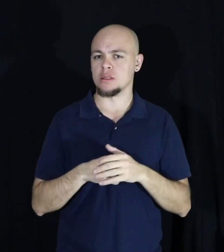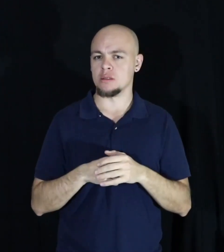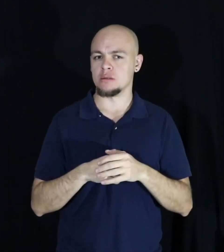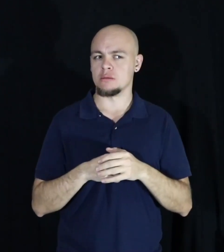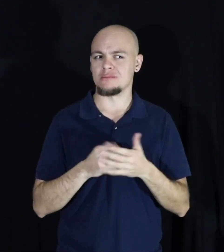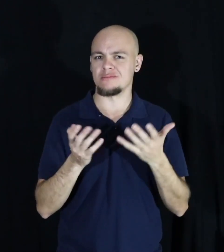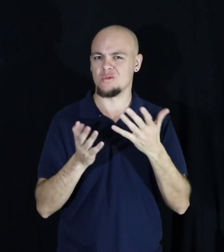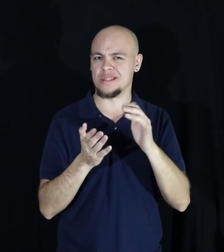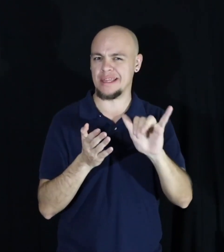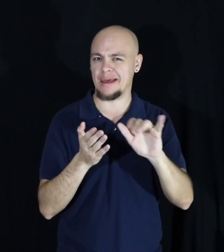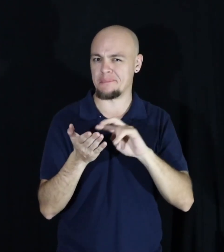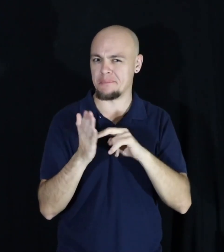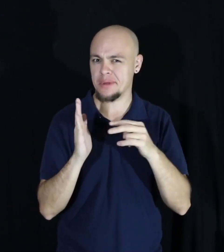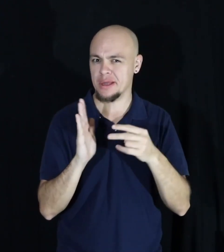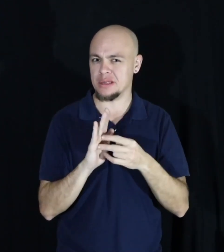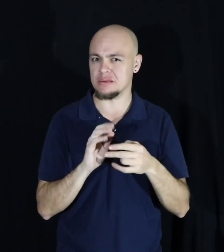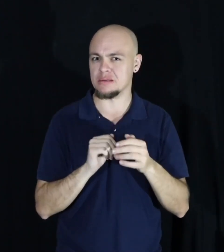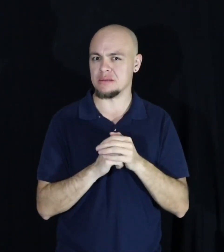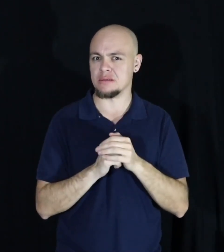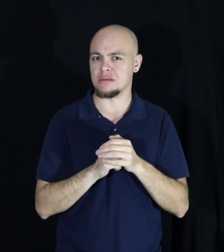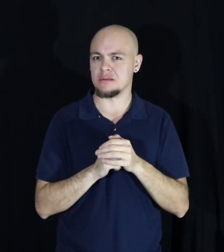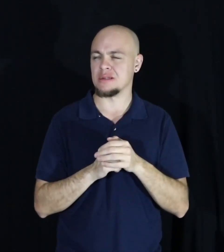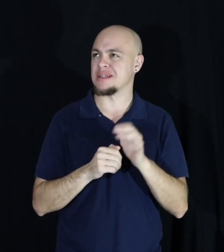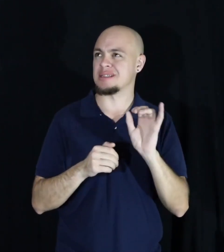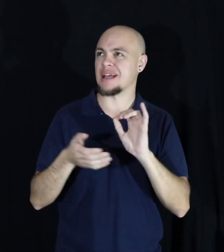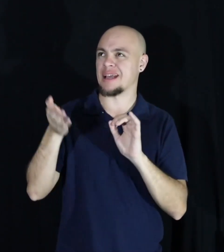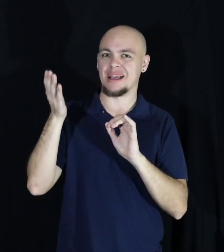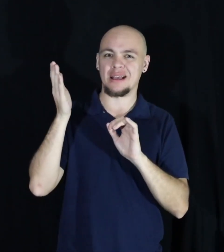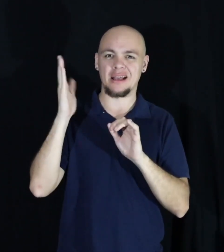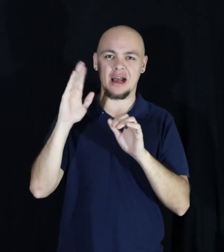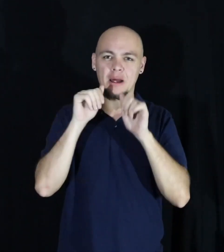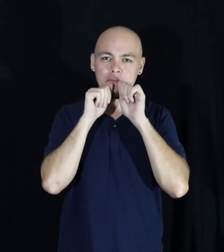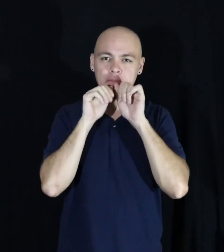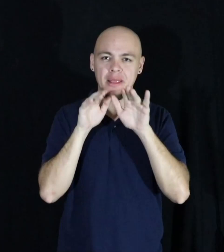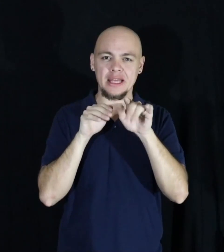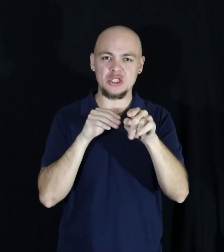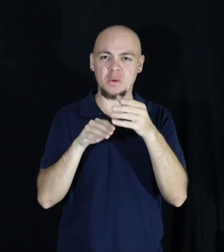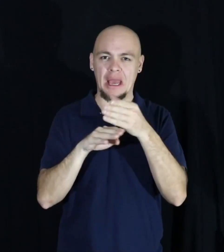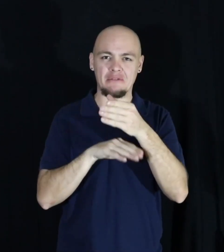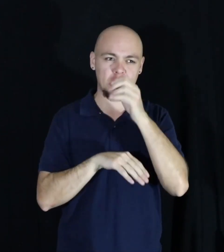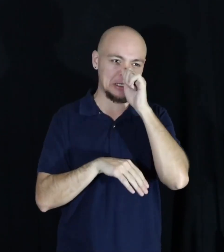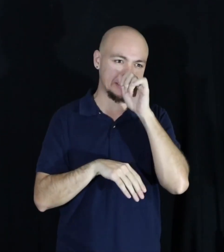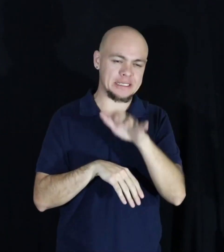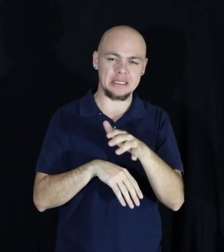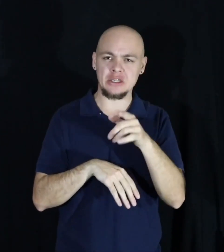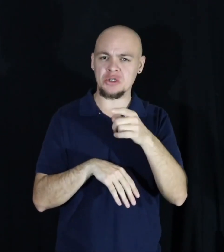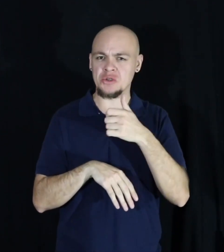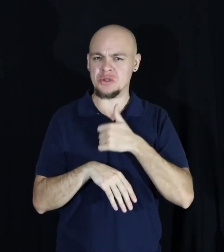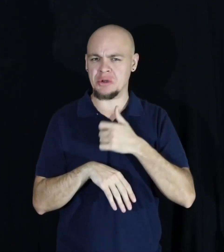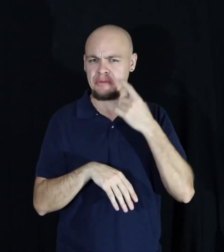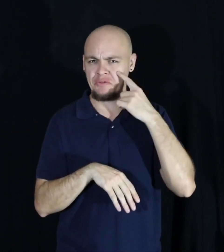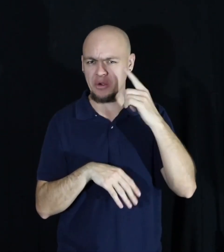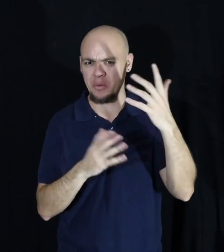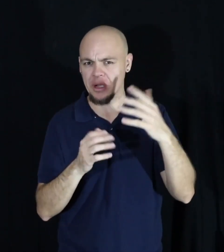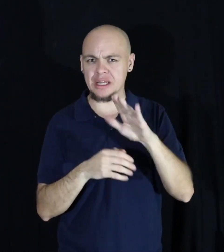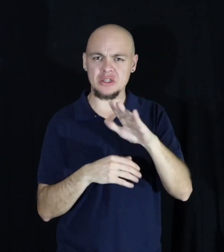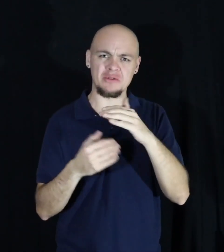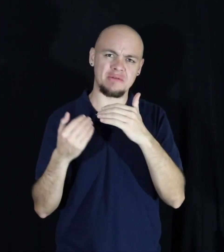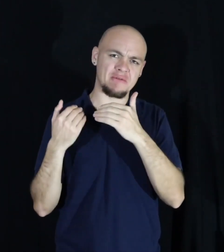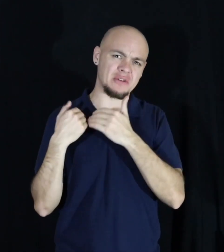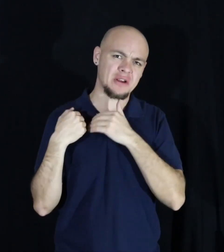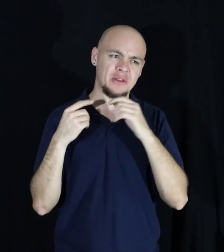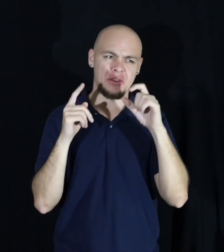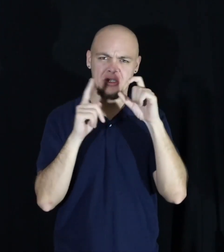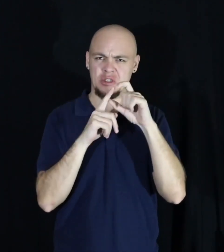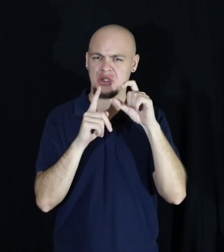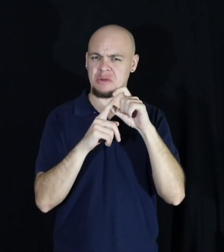mean, right? It's no different than saying God bless you after a sneeze. What are you sorry for? It wasn't your fault. I've never been a big fan of this